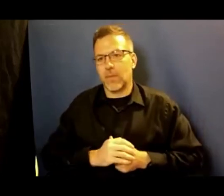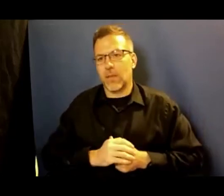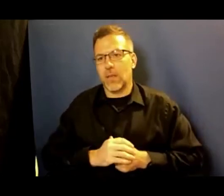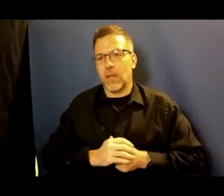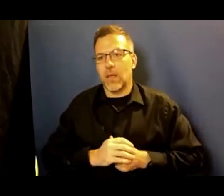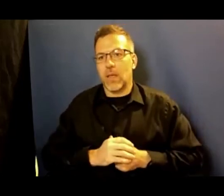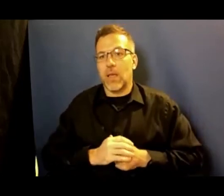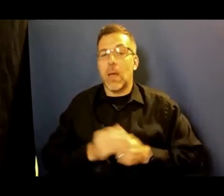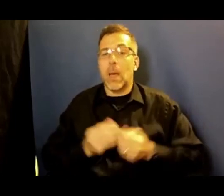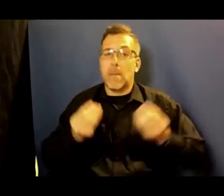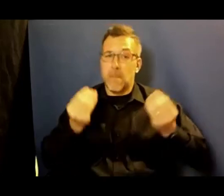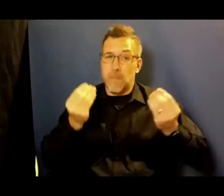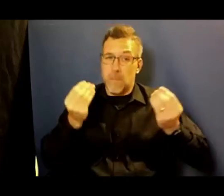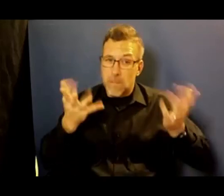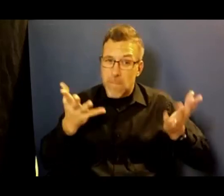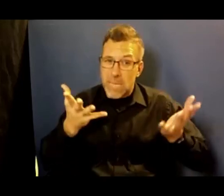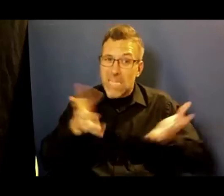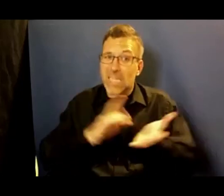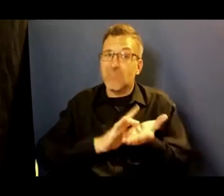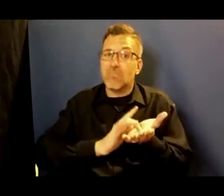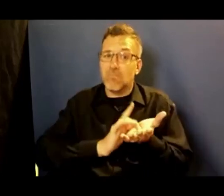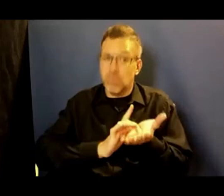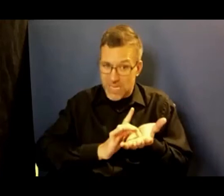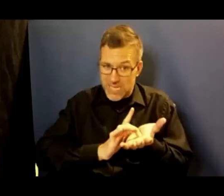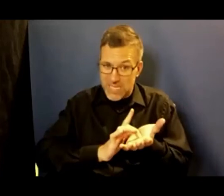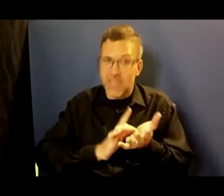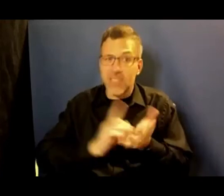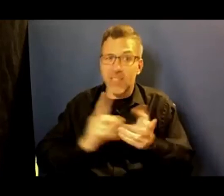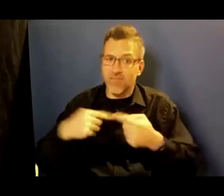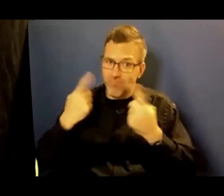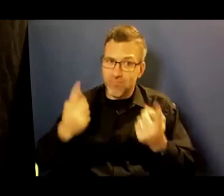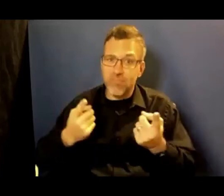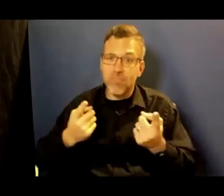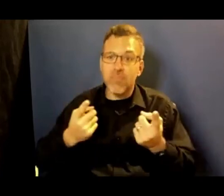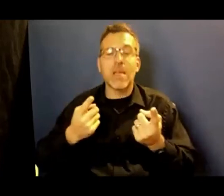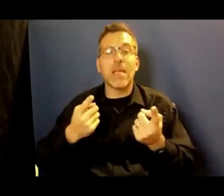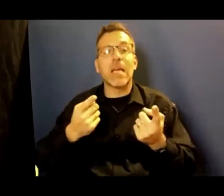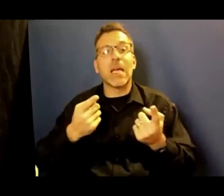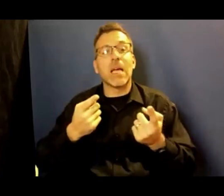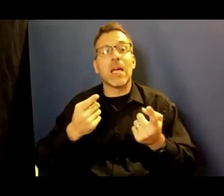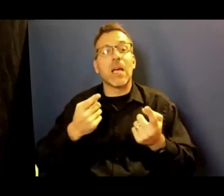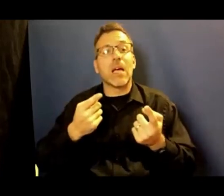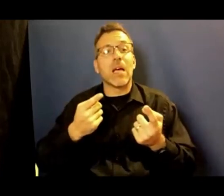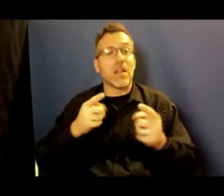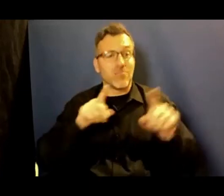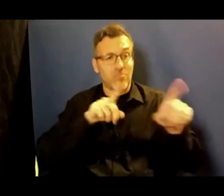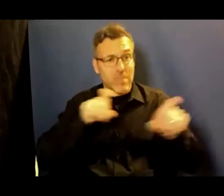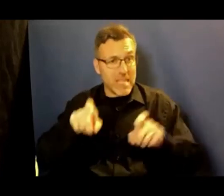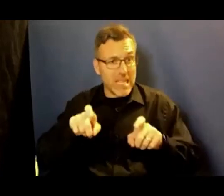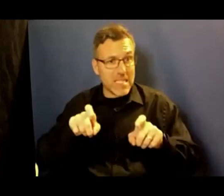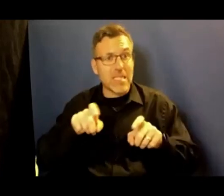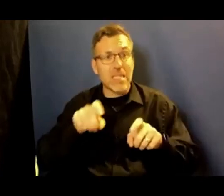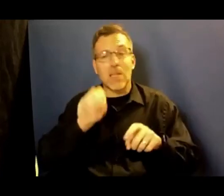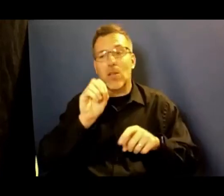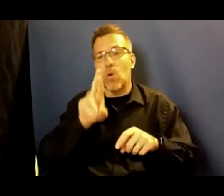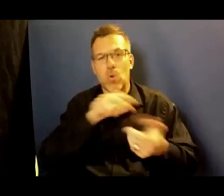Many drugs have previously been tested or studied in aborted fetus